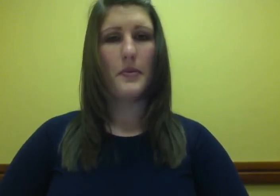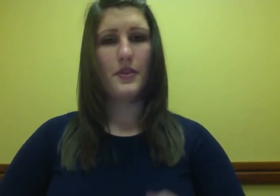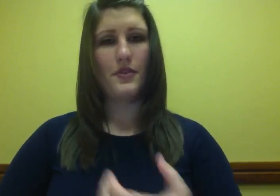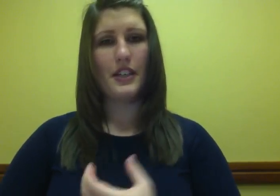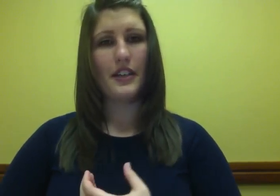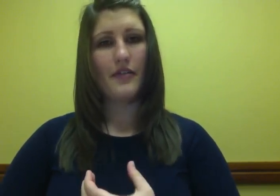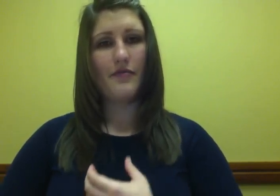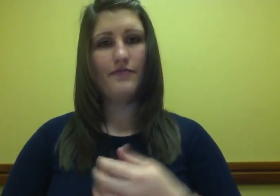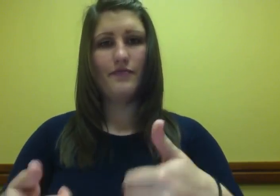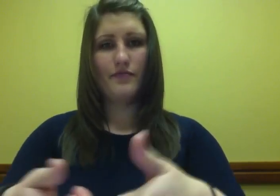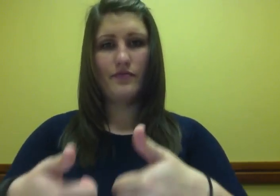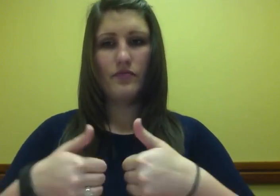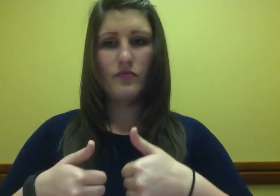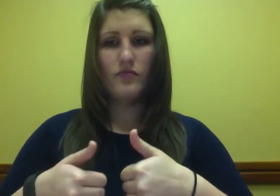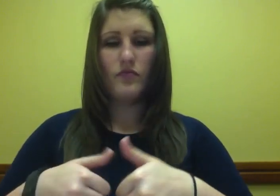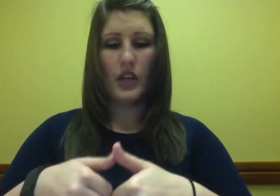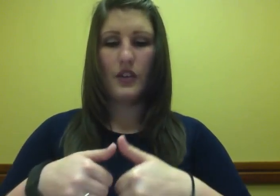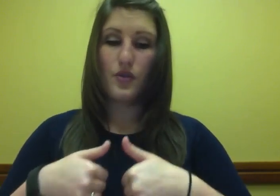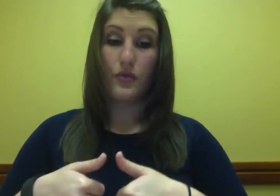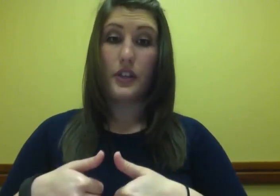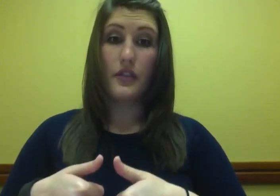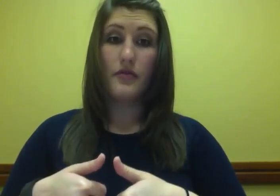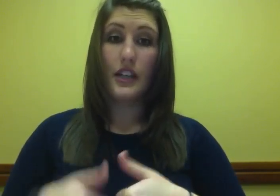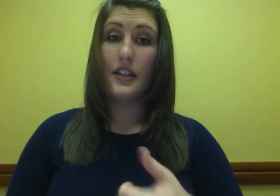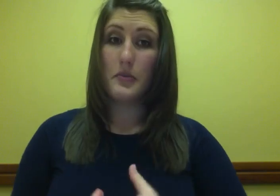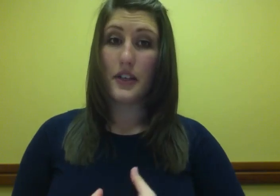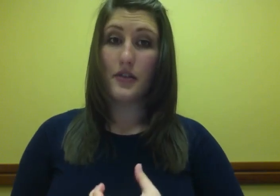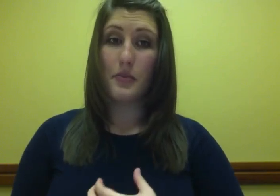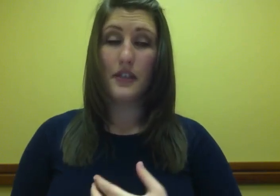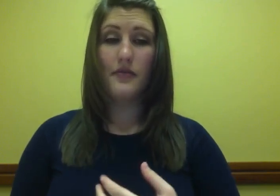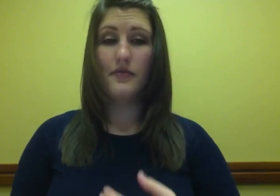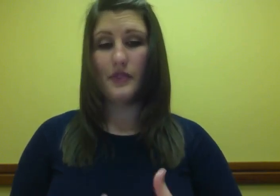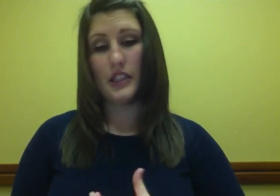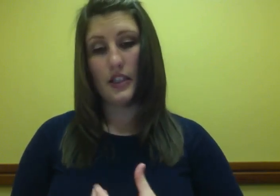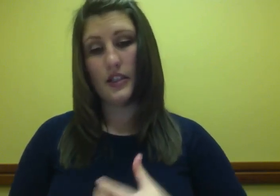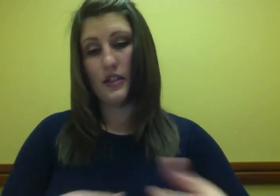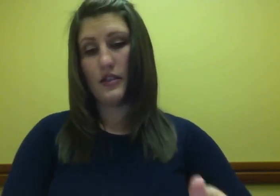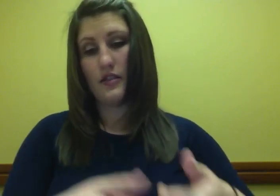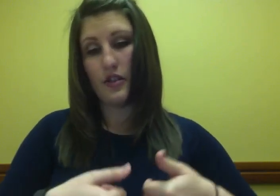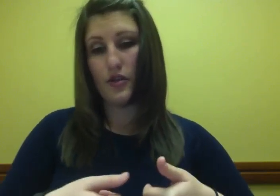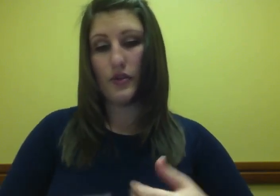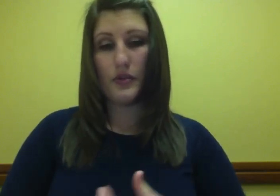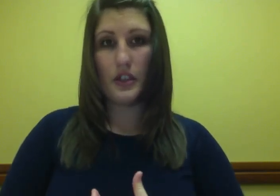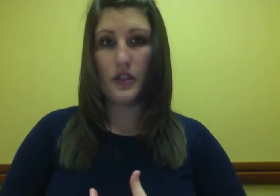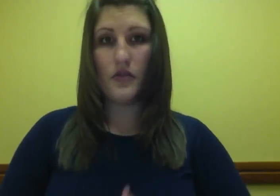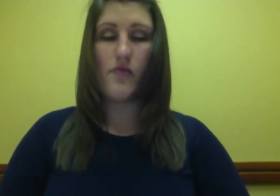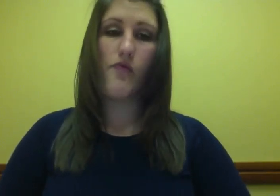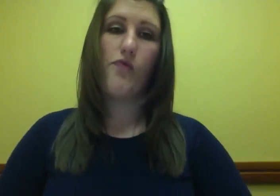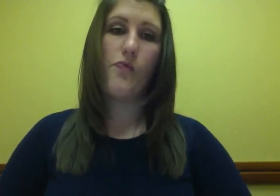That's great. Seems that your team did a lot more than just play ball. This is what position do you play?